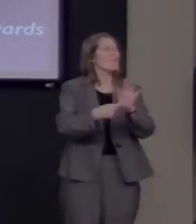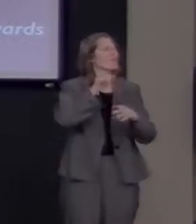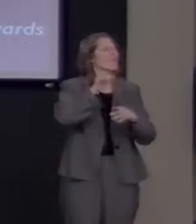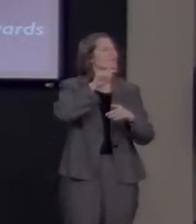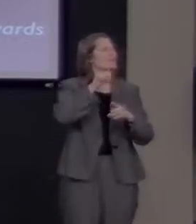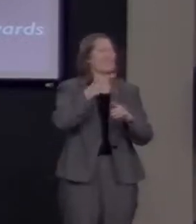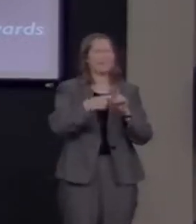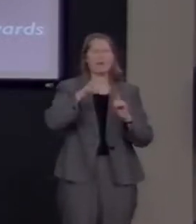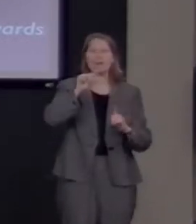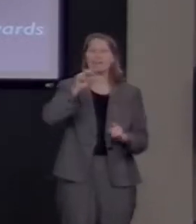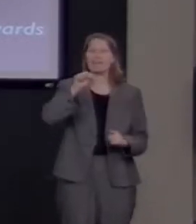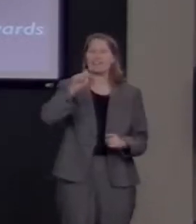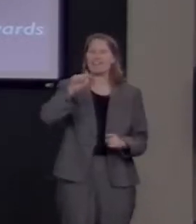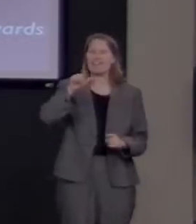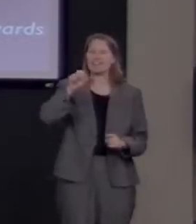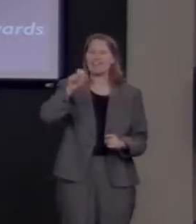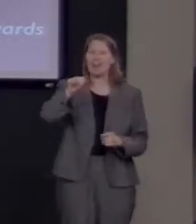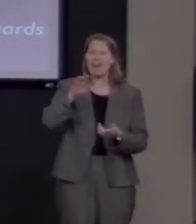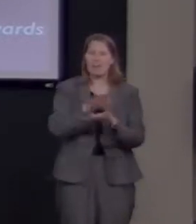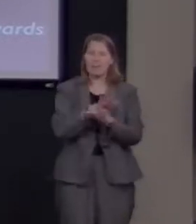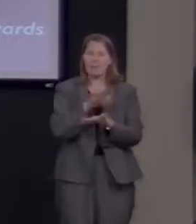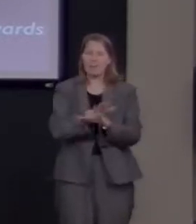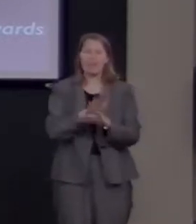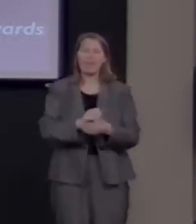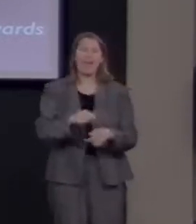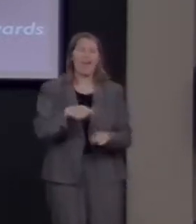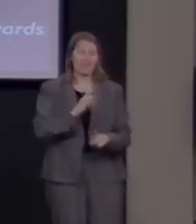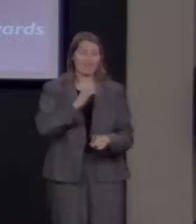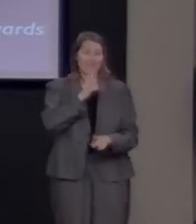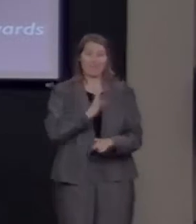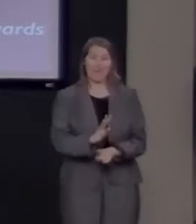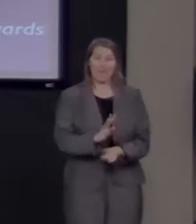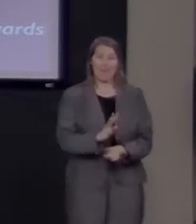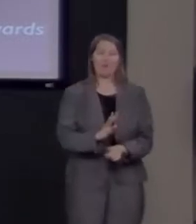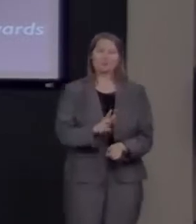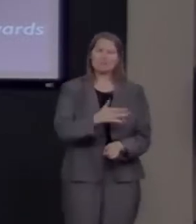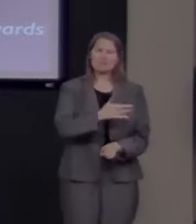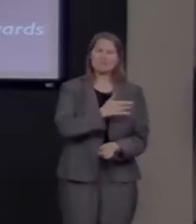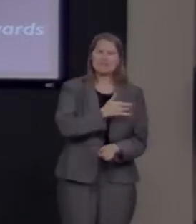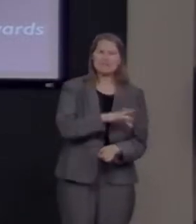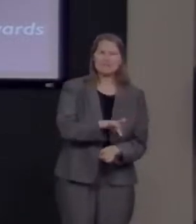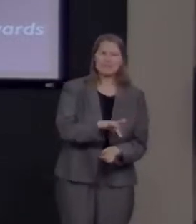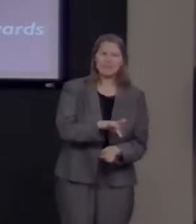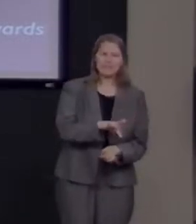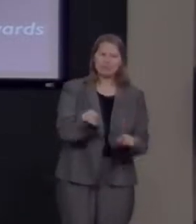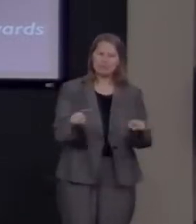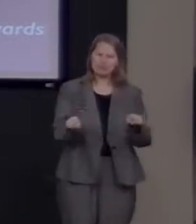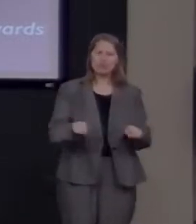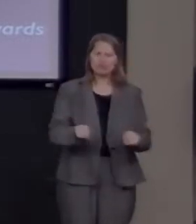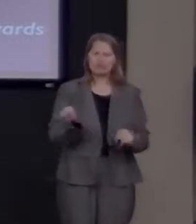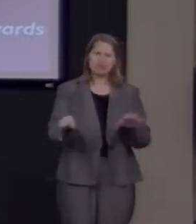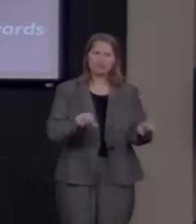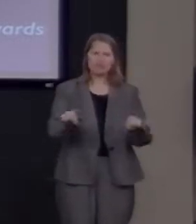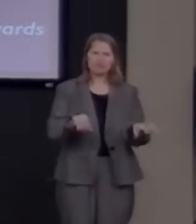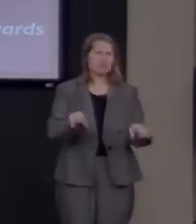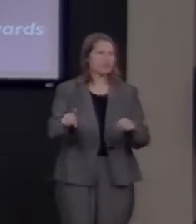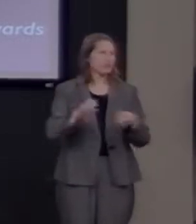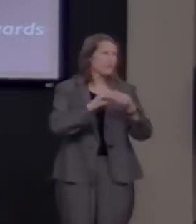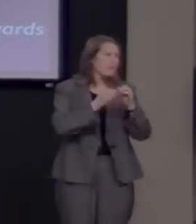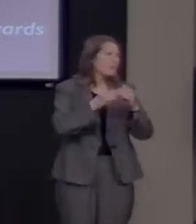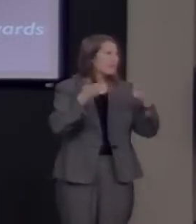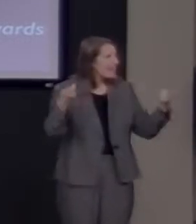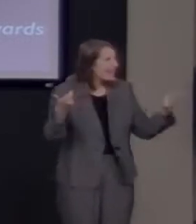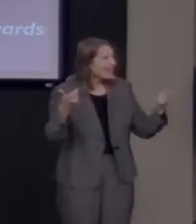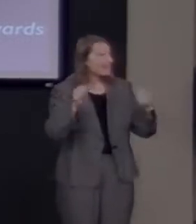Jessica Cantillon that suggested that in the 4-year-old brain, there is sensitivity to numerical quantities, numerical